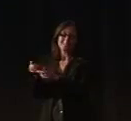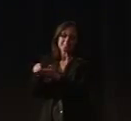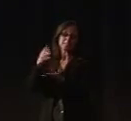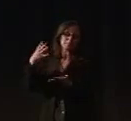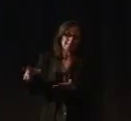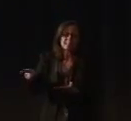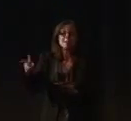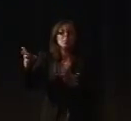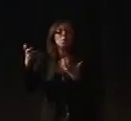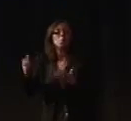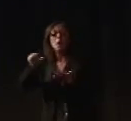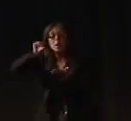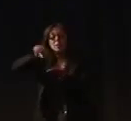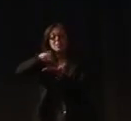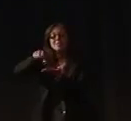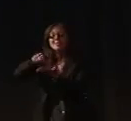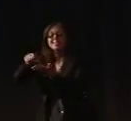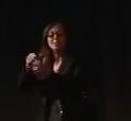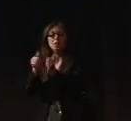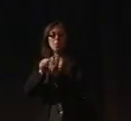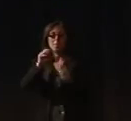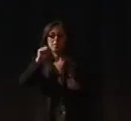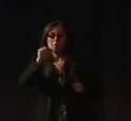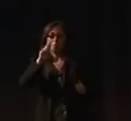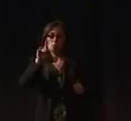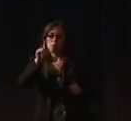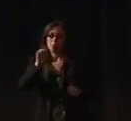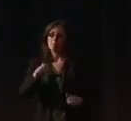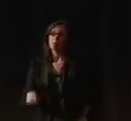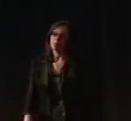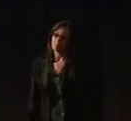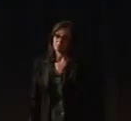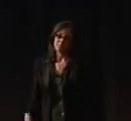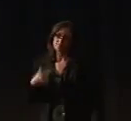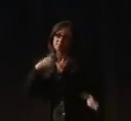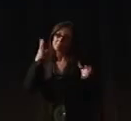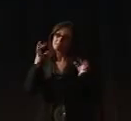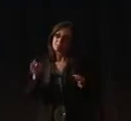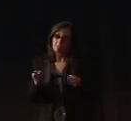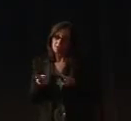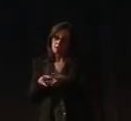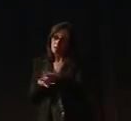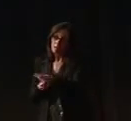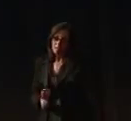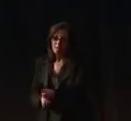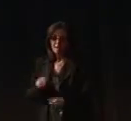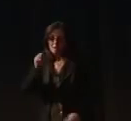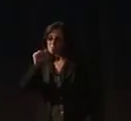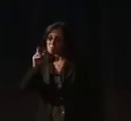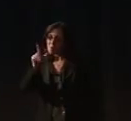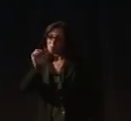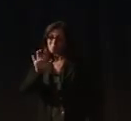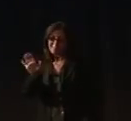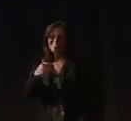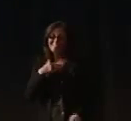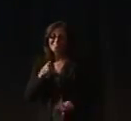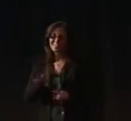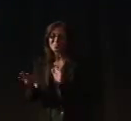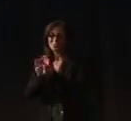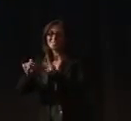I think we decided that marble might be a bit too expensive. So here you are